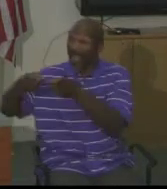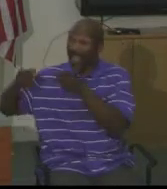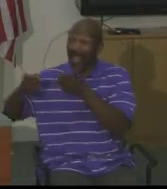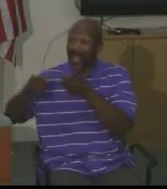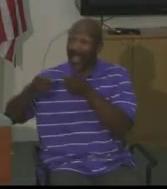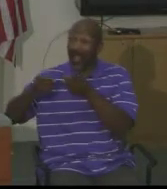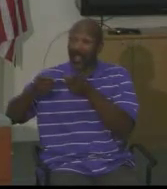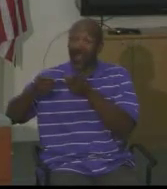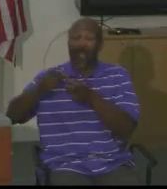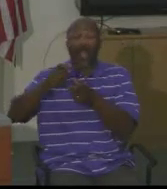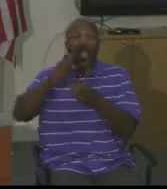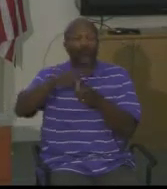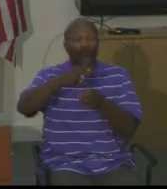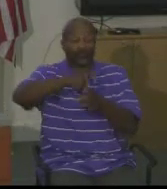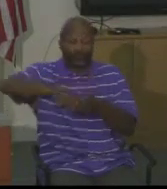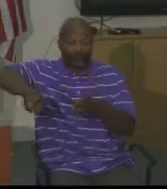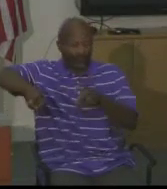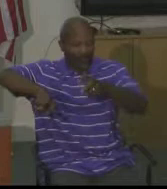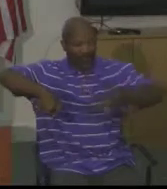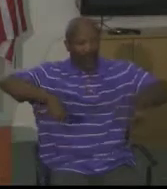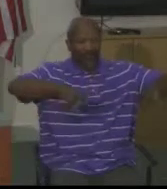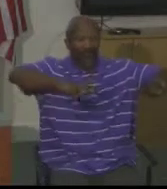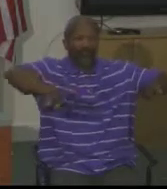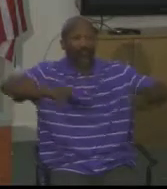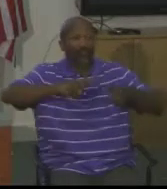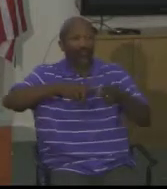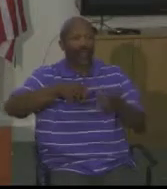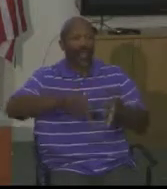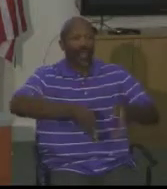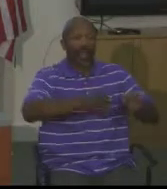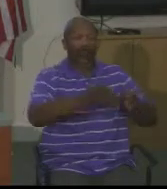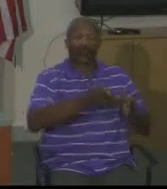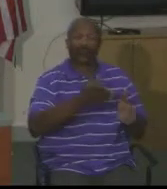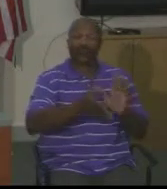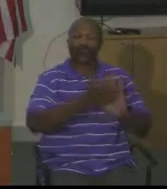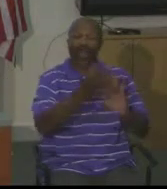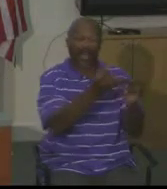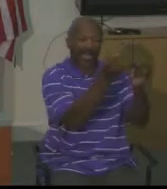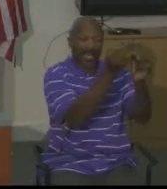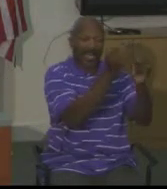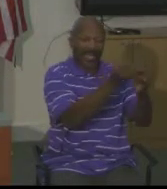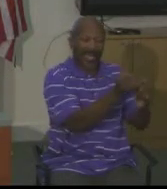let the subsystems run individually.